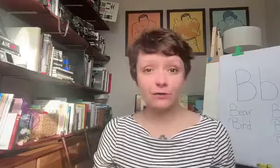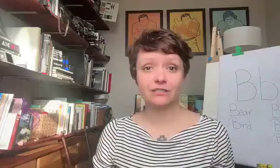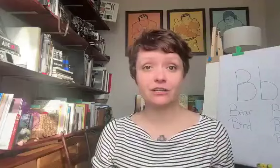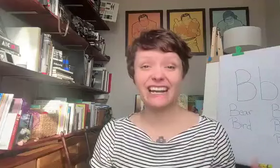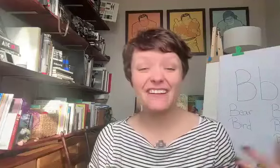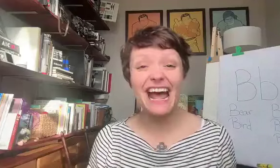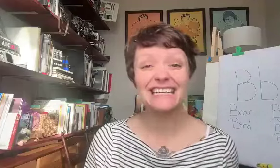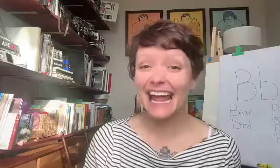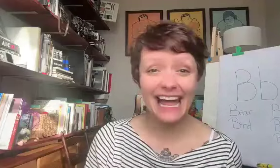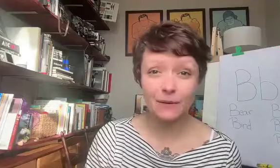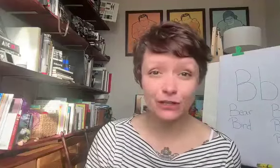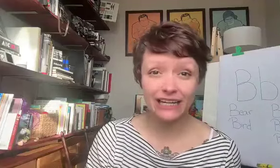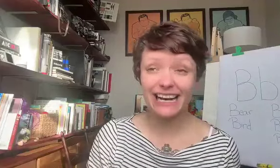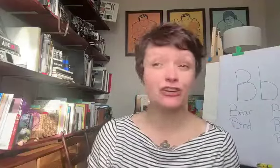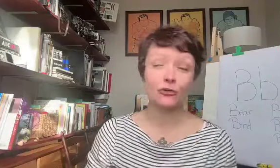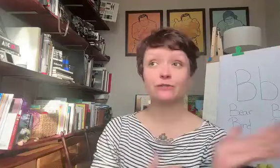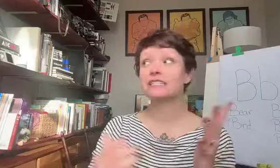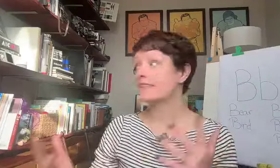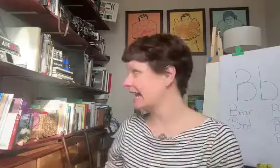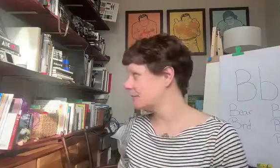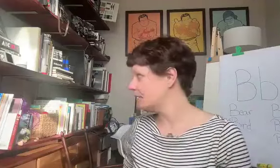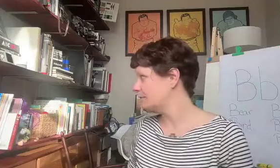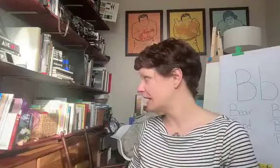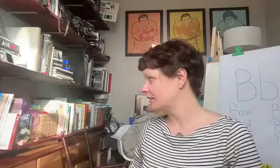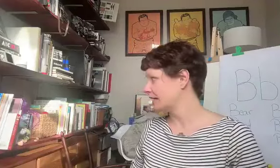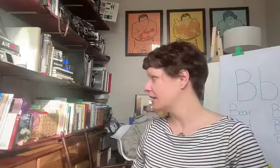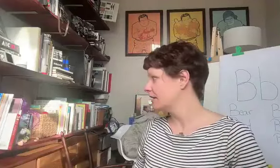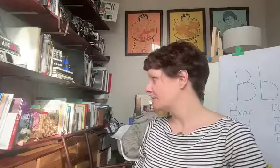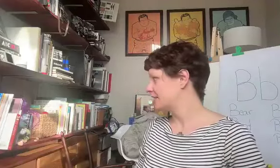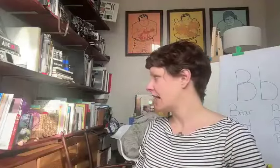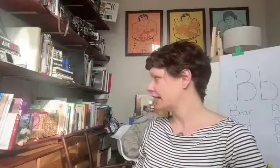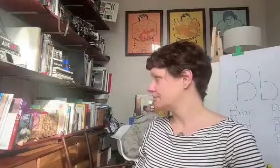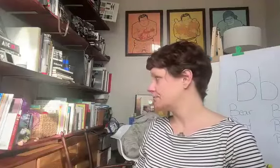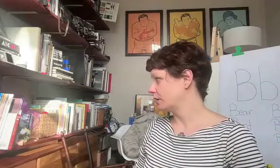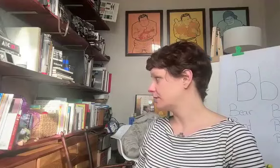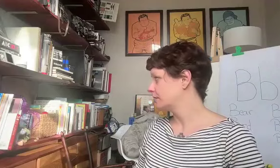to insert it. If it has an animal in it and you're going to say that animal, I'm trying to look at my child's books.